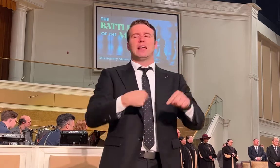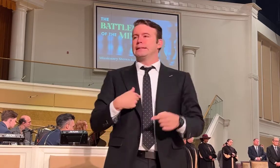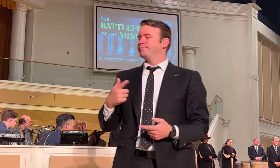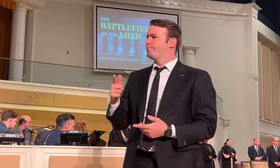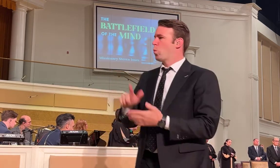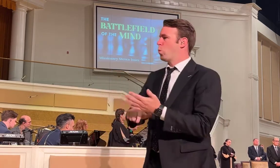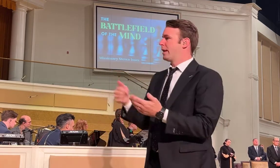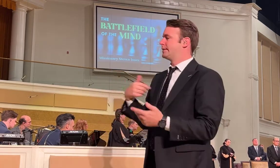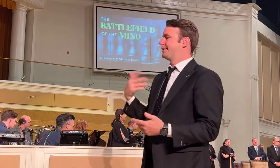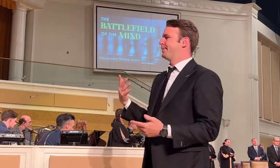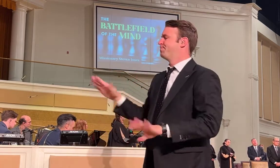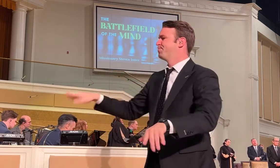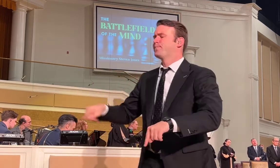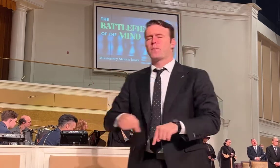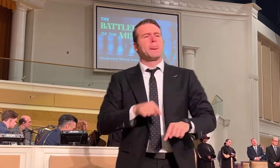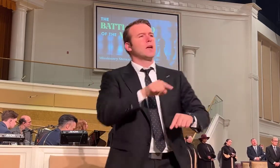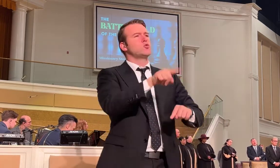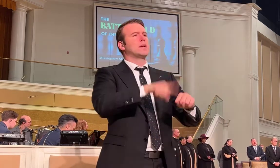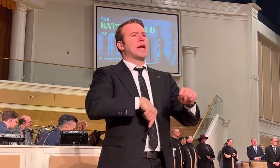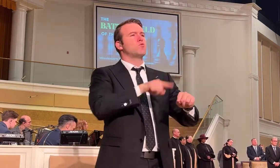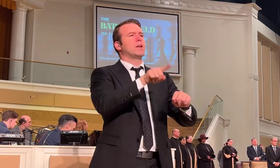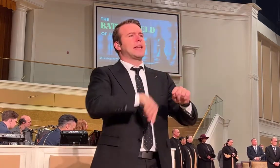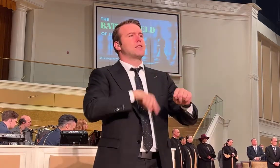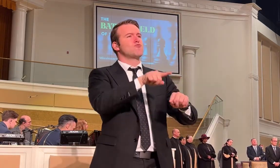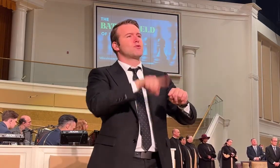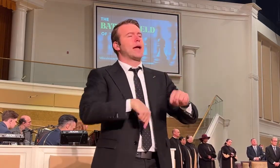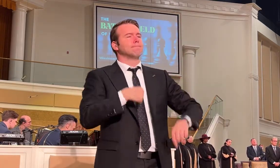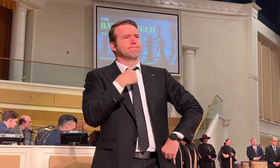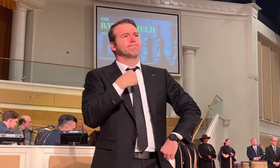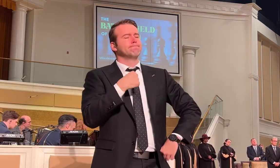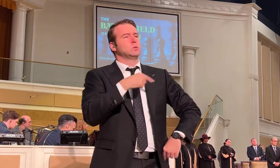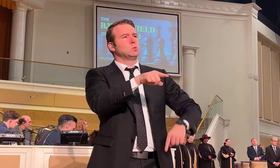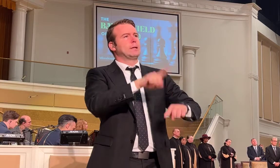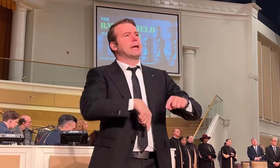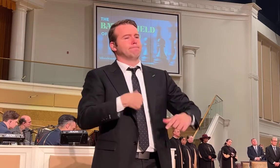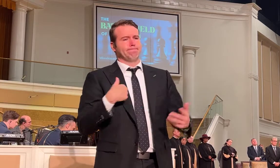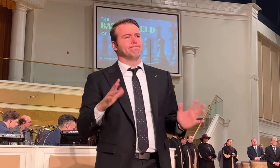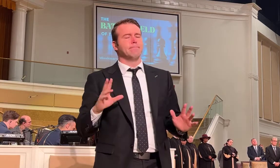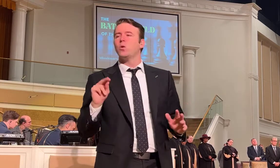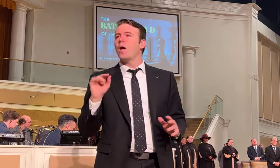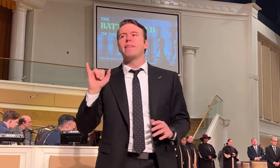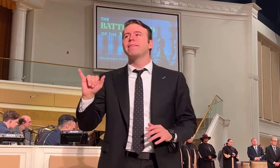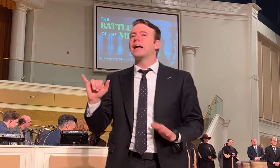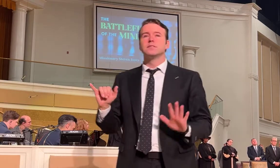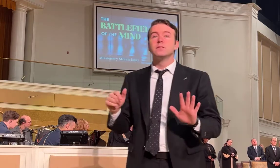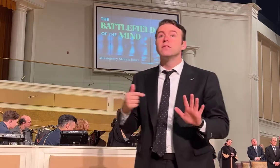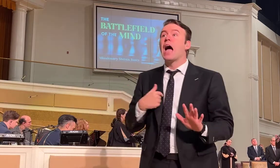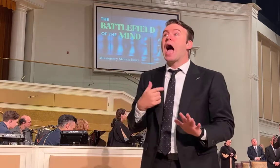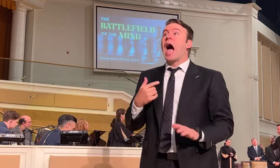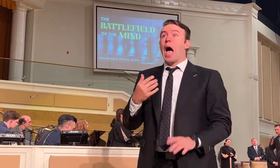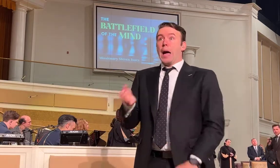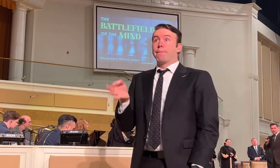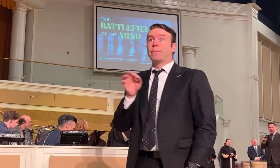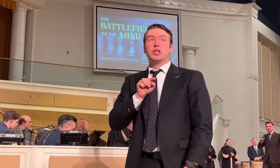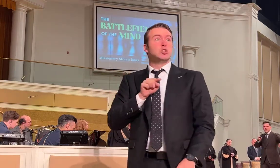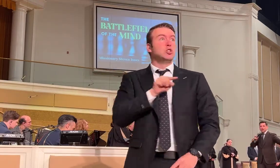go, things you cannot entertain, because I've got nothing else to preach. In fact, those are the things I like preaching the